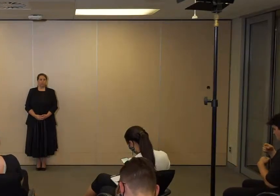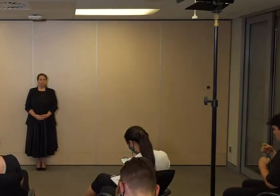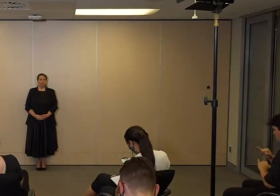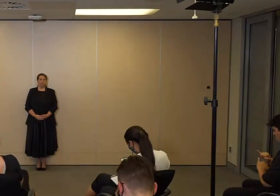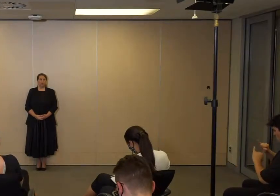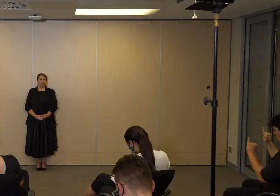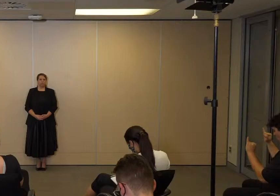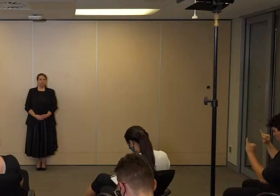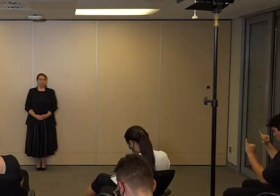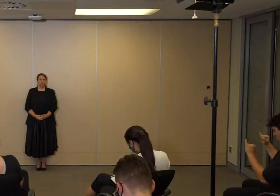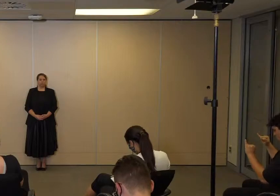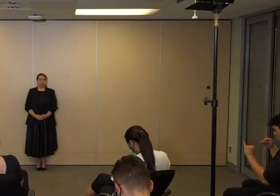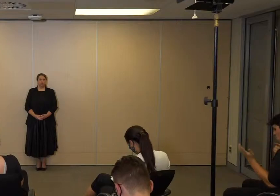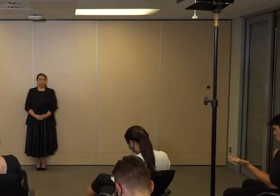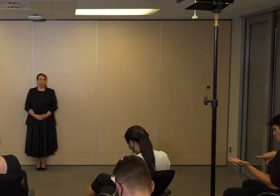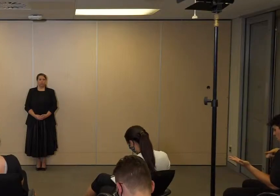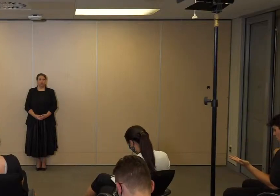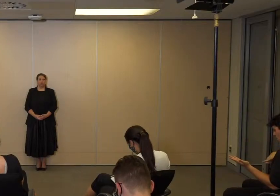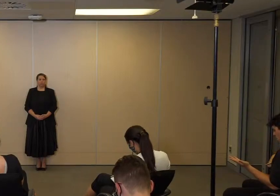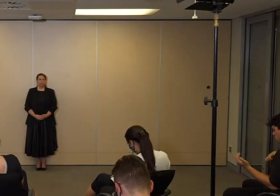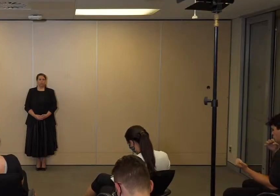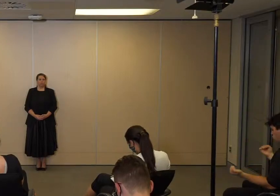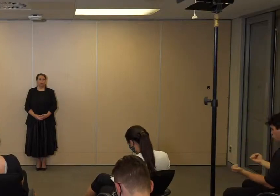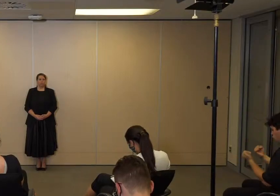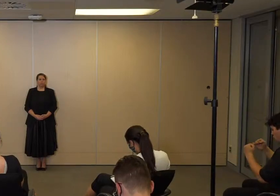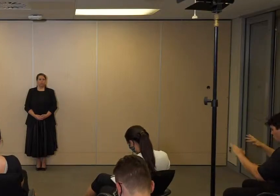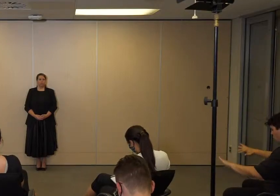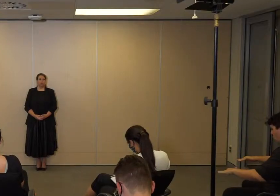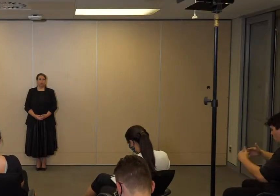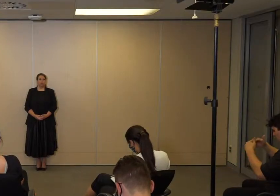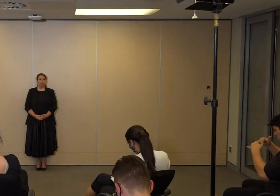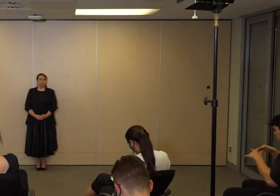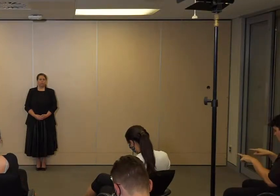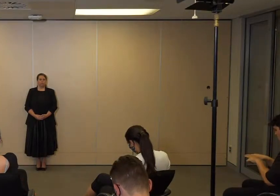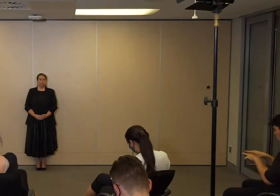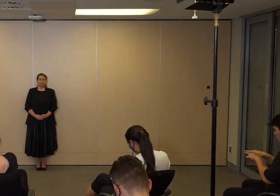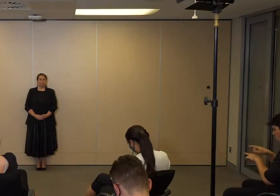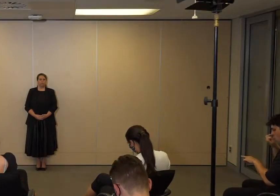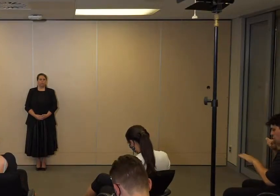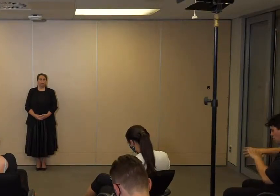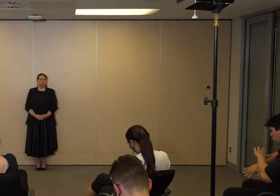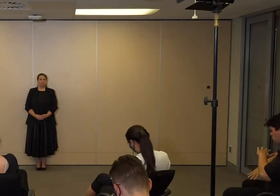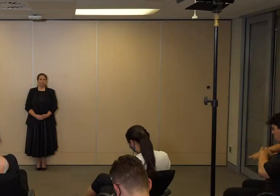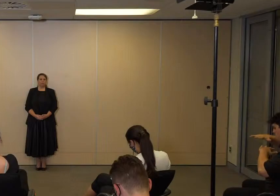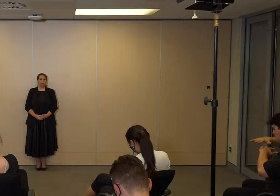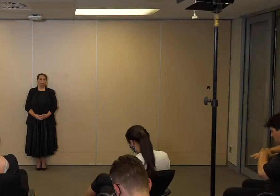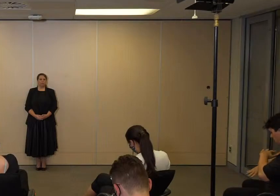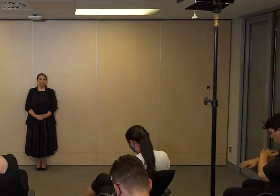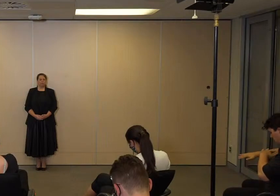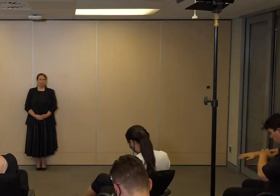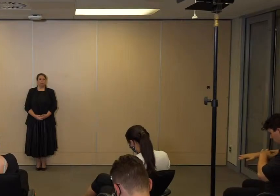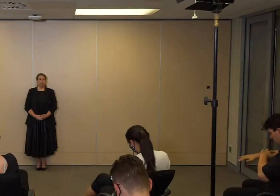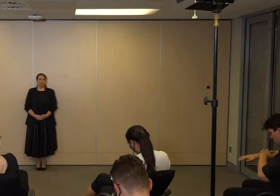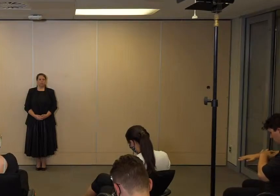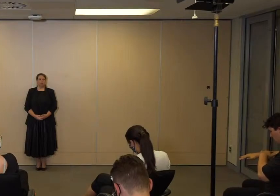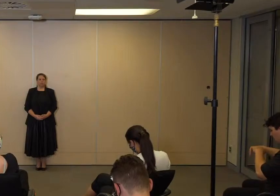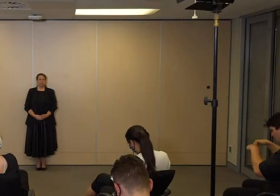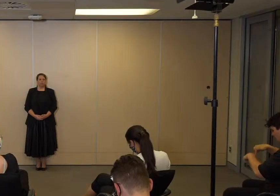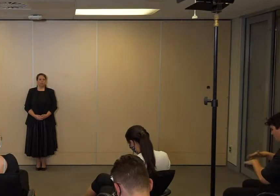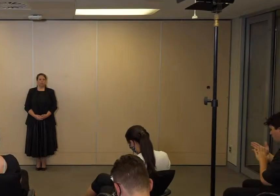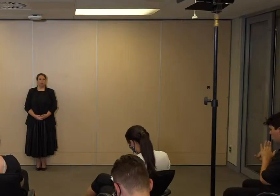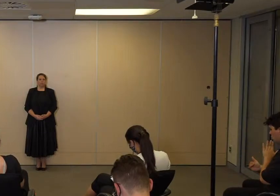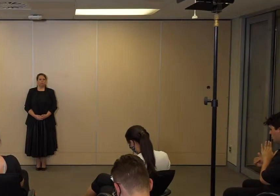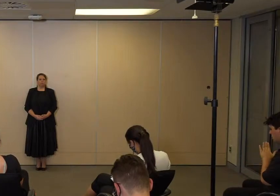available. Stephen Lloyd also says the minister considered a BBC report that anti-vaccine groups have treated Djokovic as